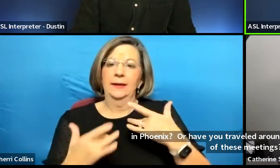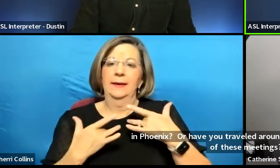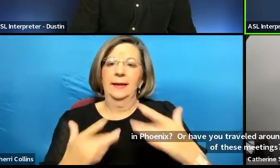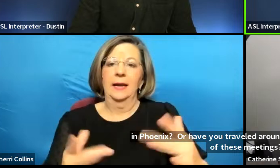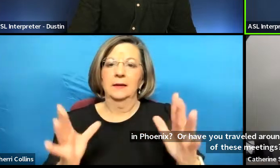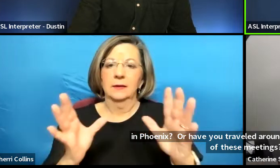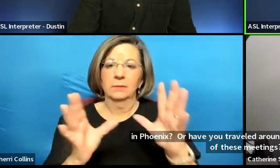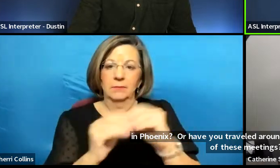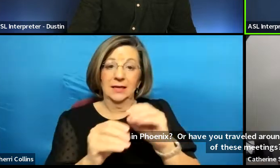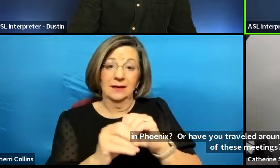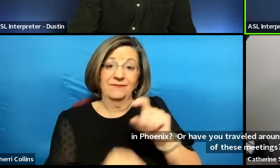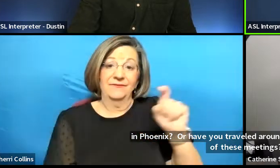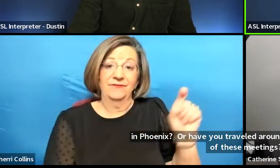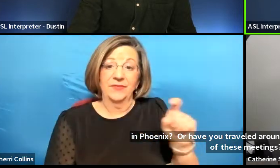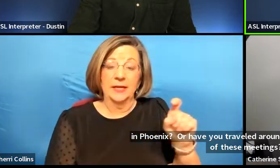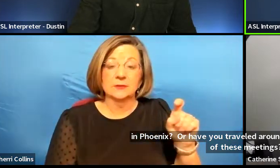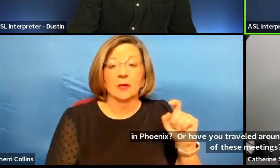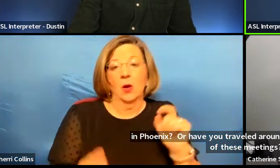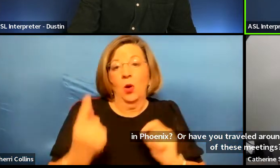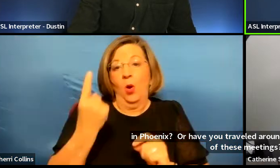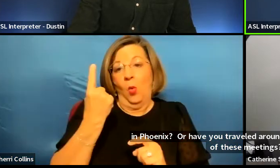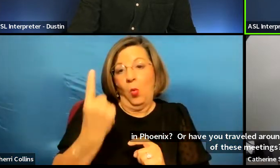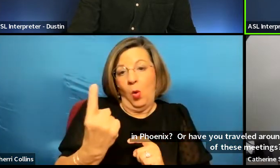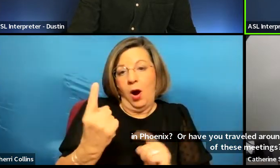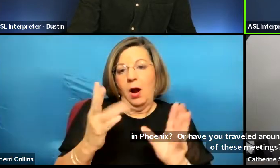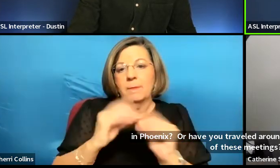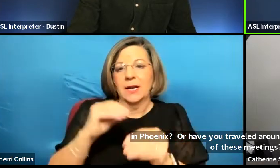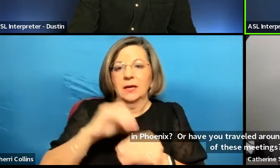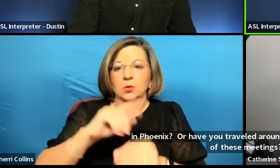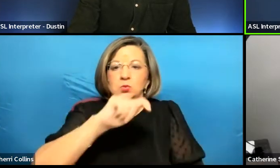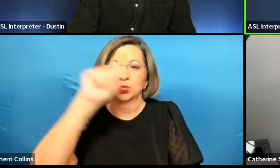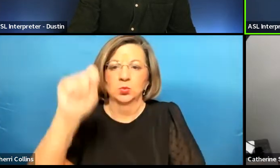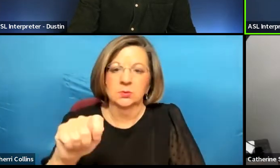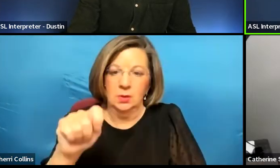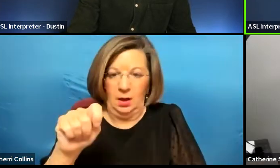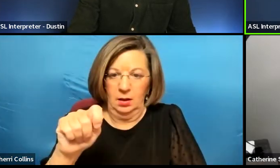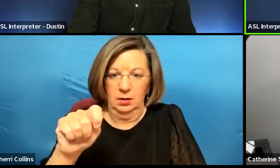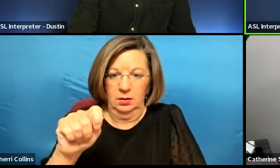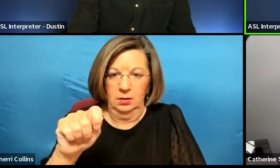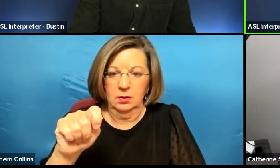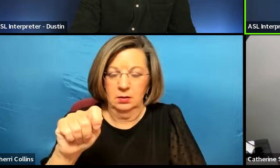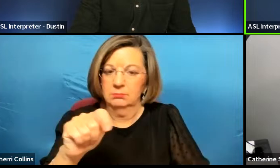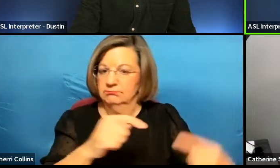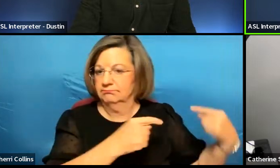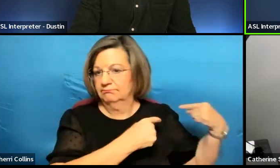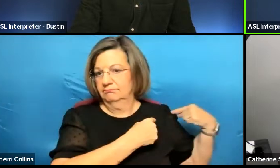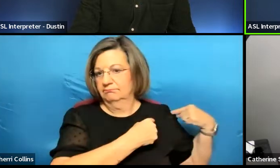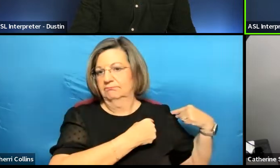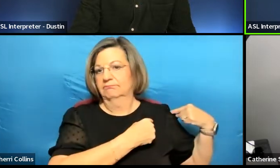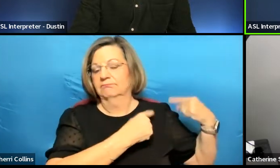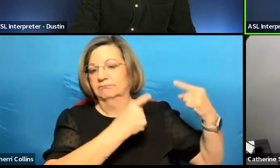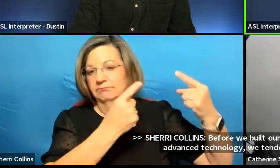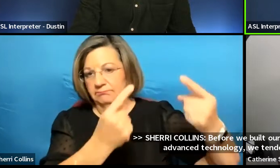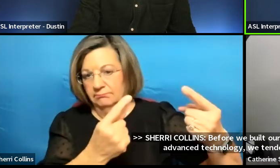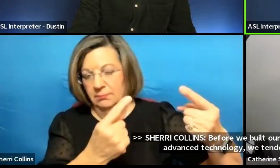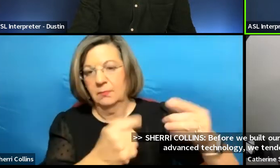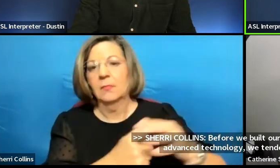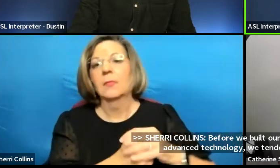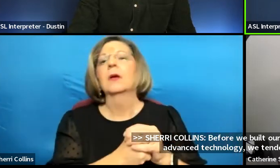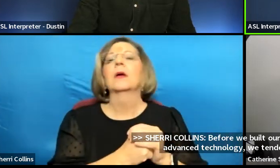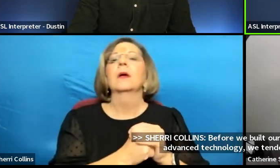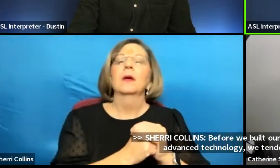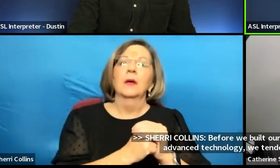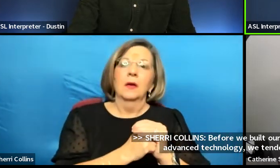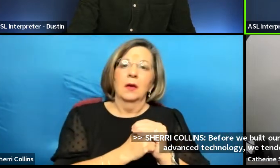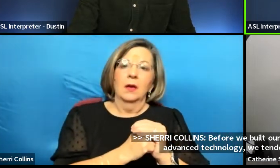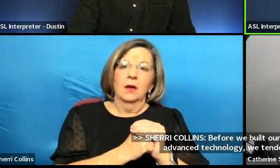advanced technology, we tended to meet in Phoenix. One meeting would happen also in Tucson, and